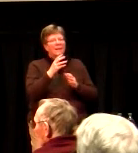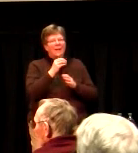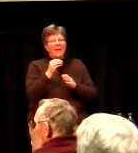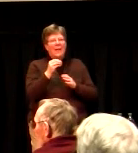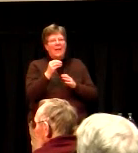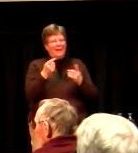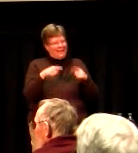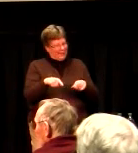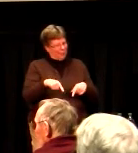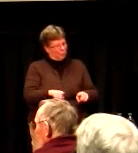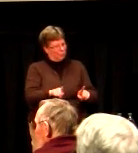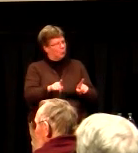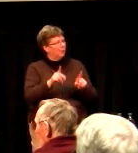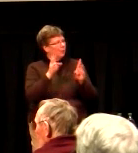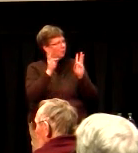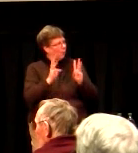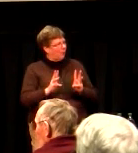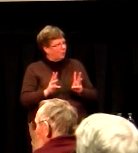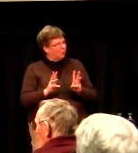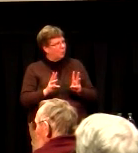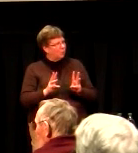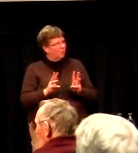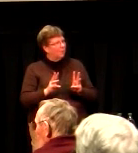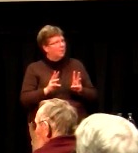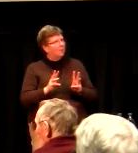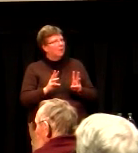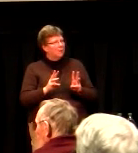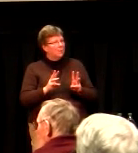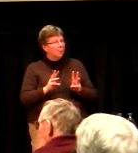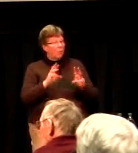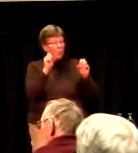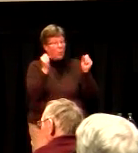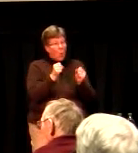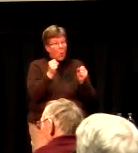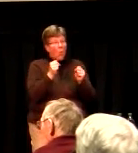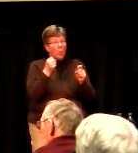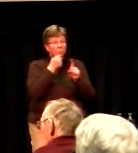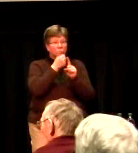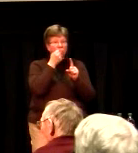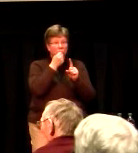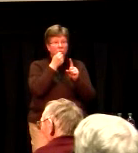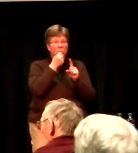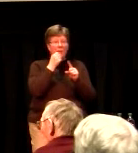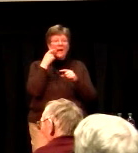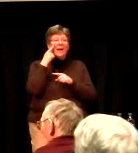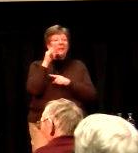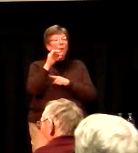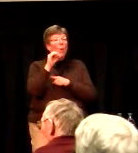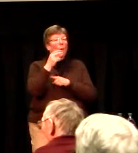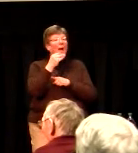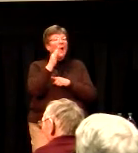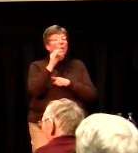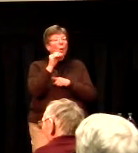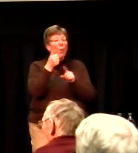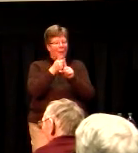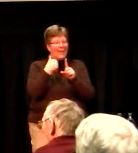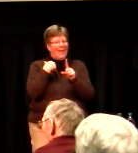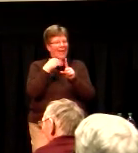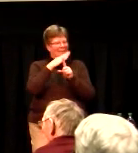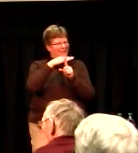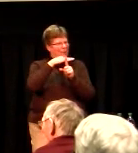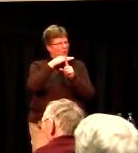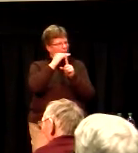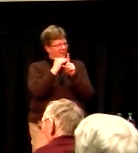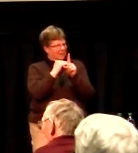happening during the winter. And so those cold outbreaks, I believe Ohio had temperatures close